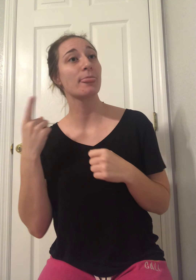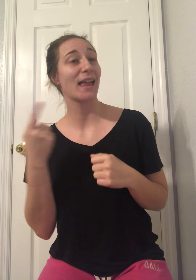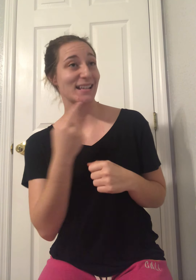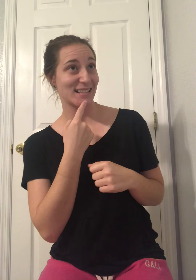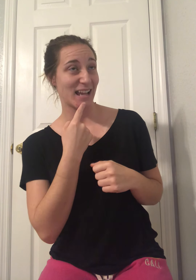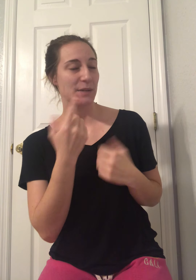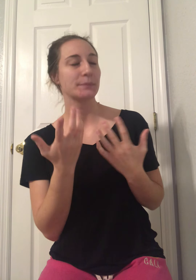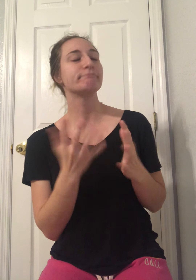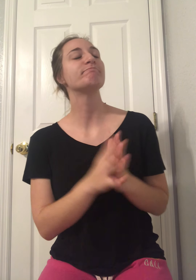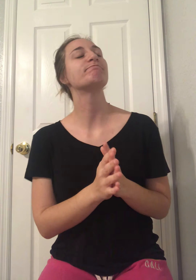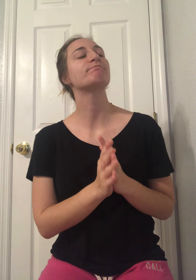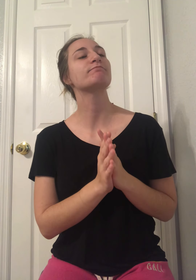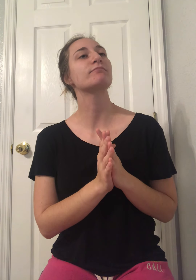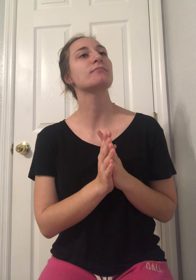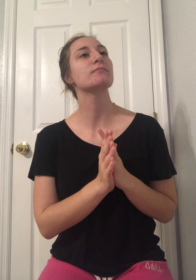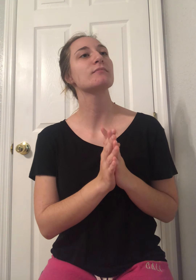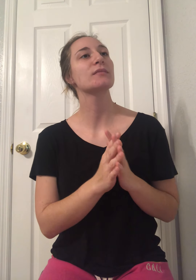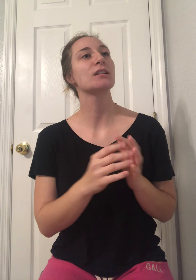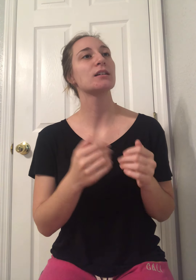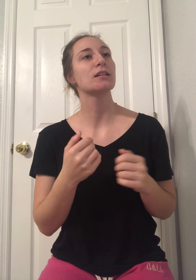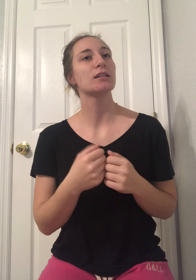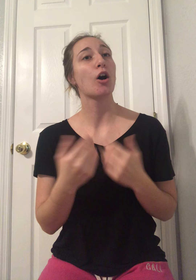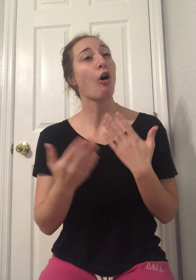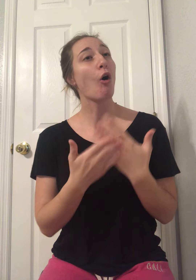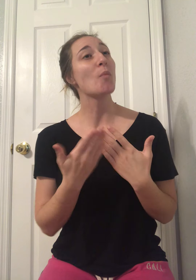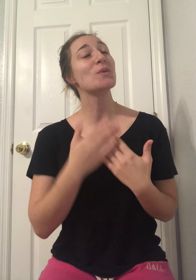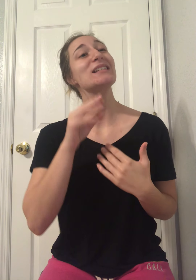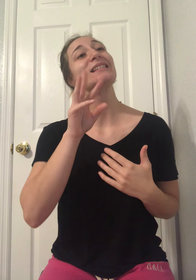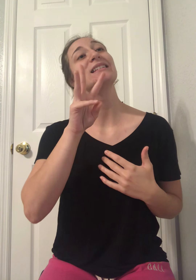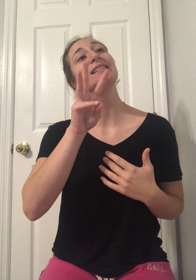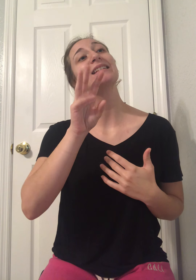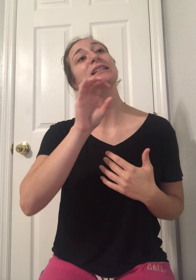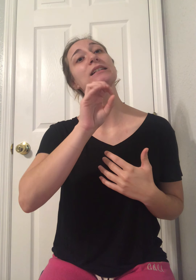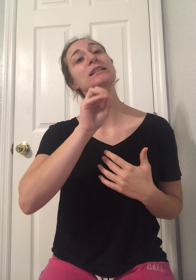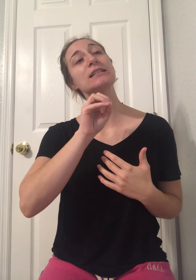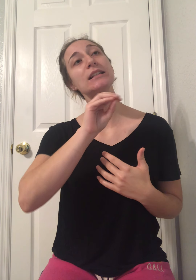Almost 60% of you said that you were primarily anxious in your first year.